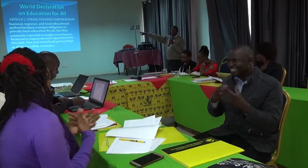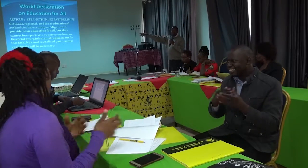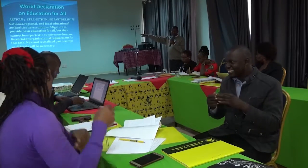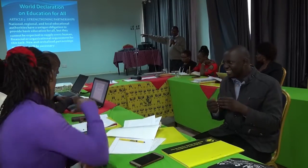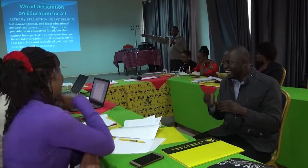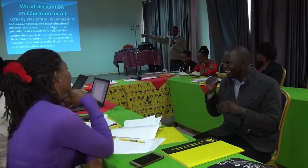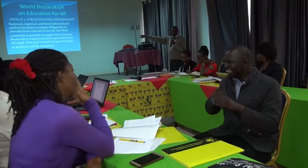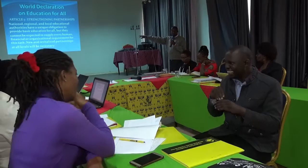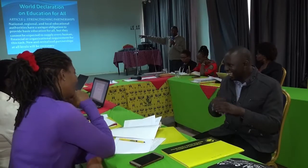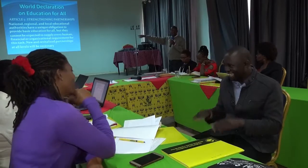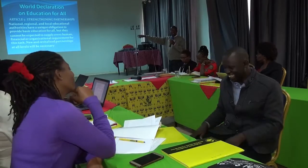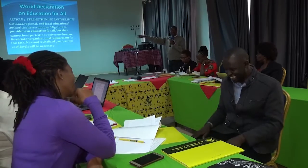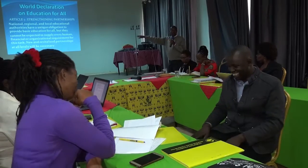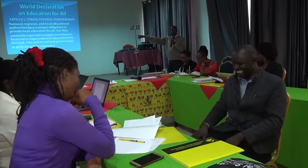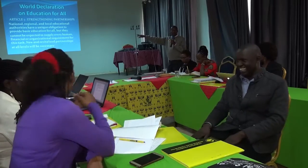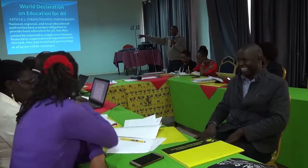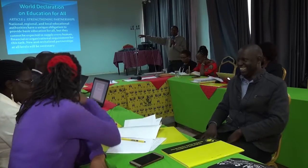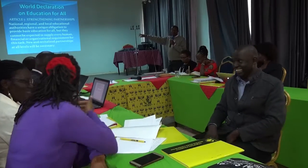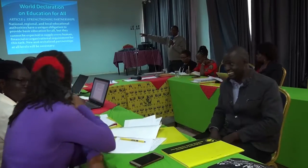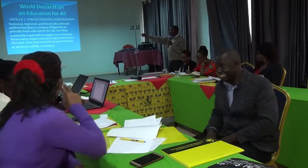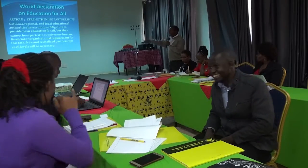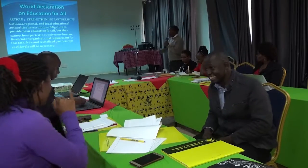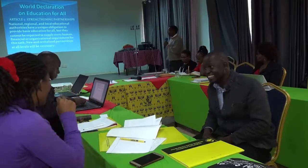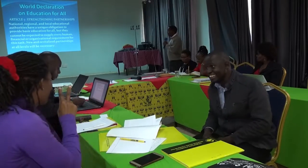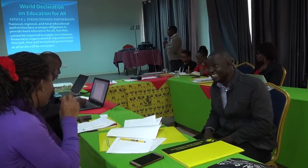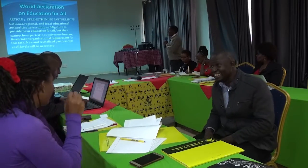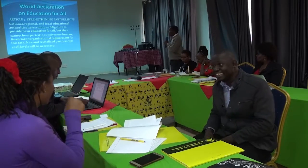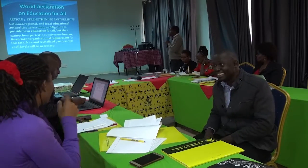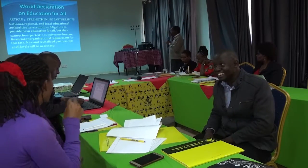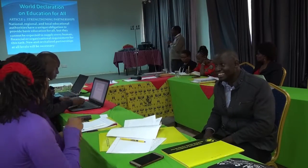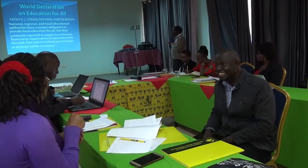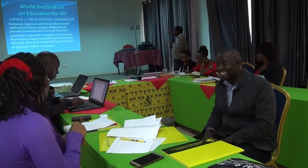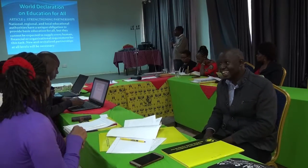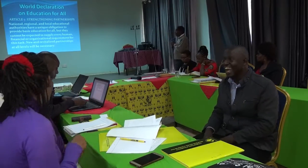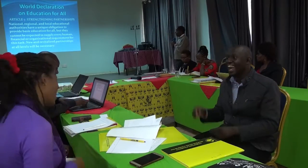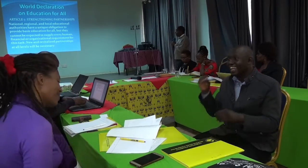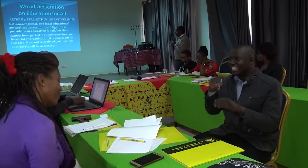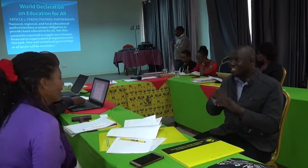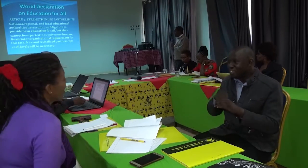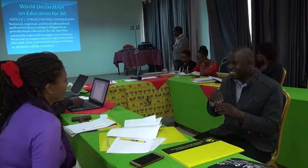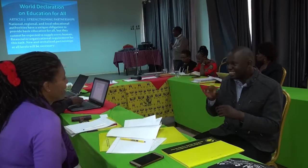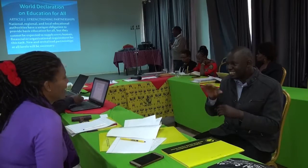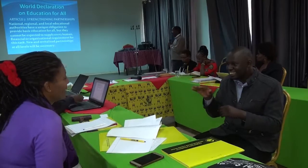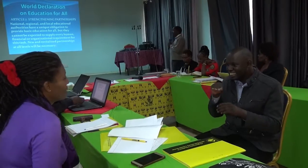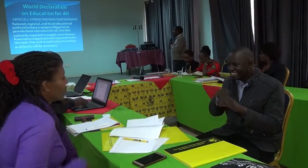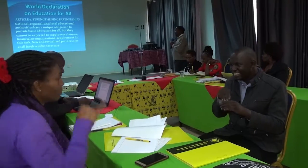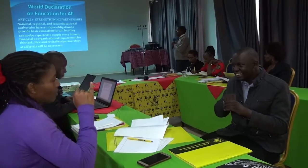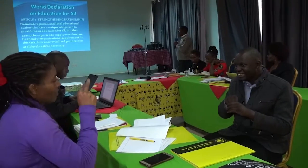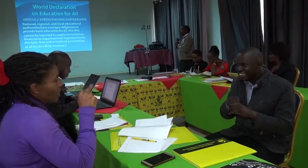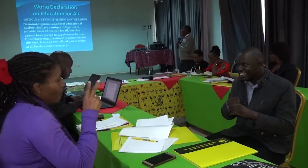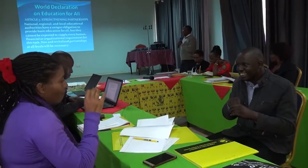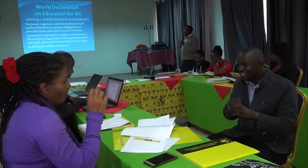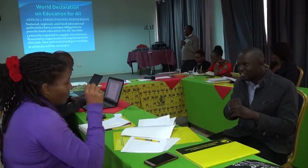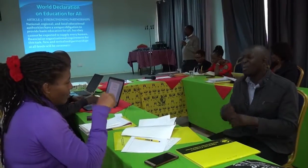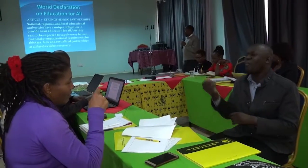came out as a strong issue in provision of effort. National, regional, and local education authorities have a